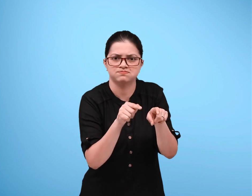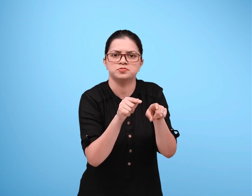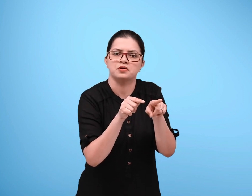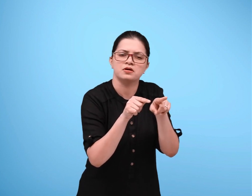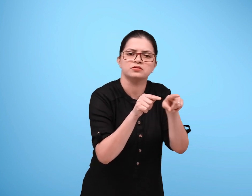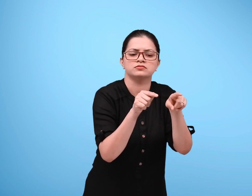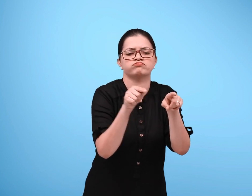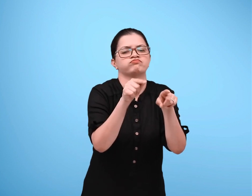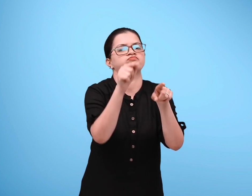of paper.